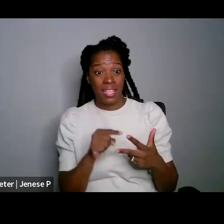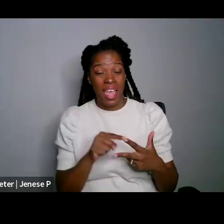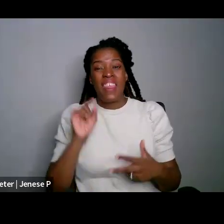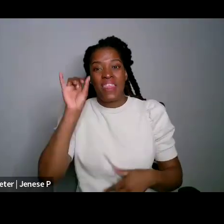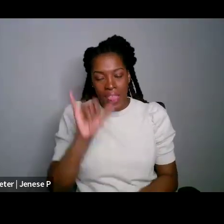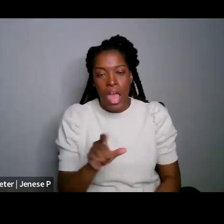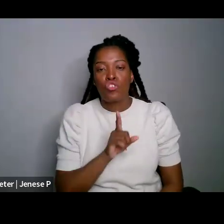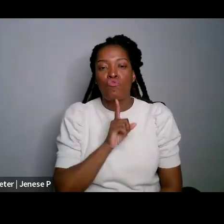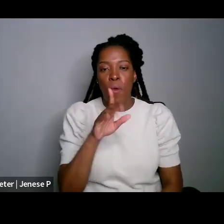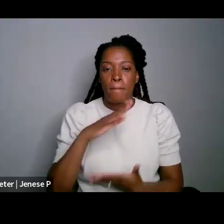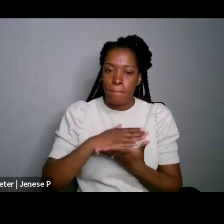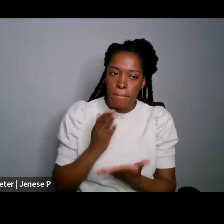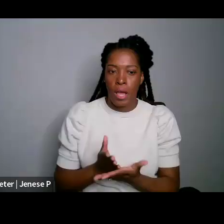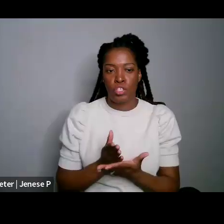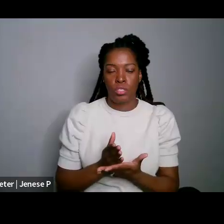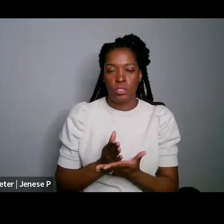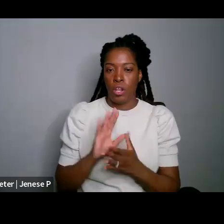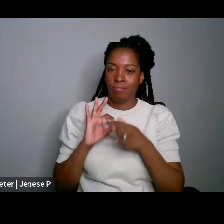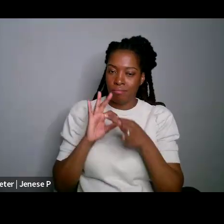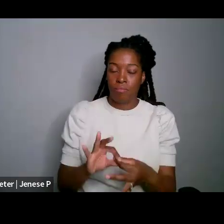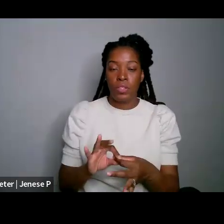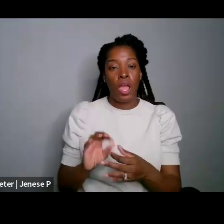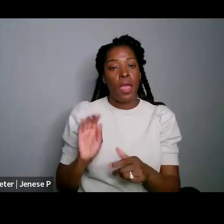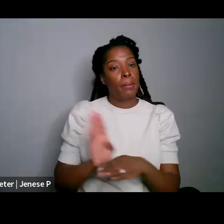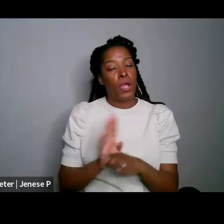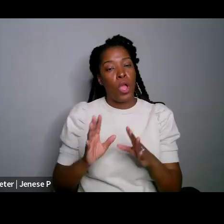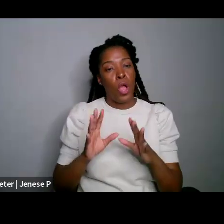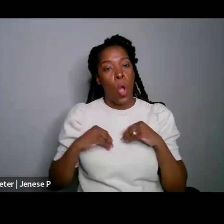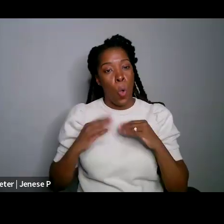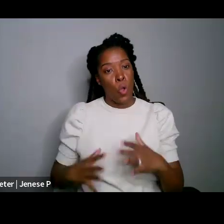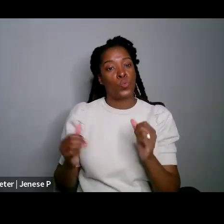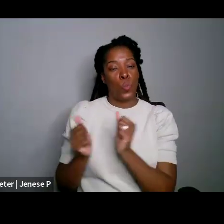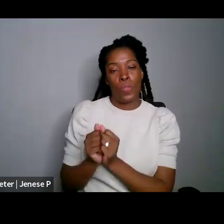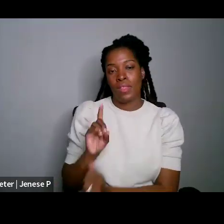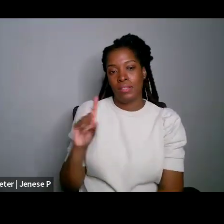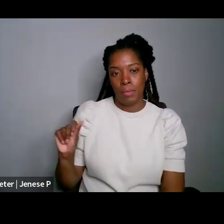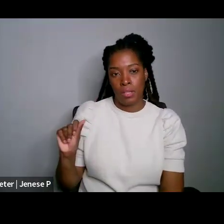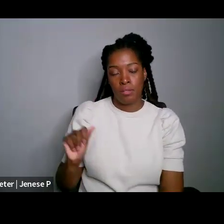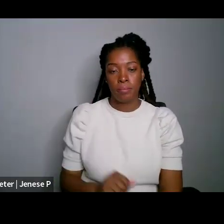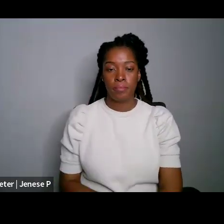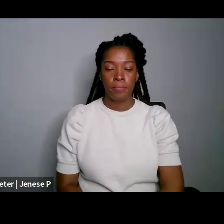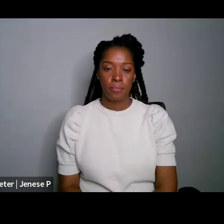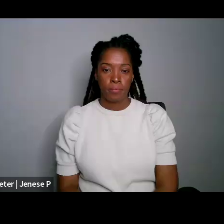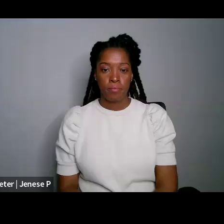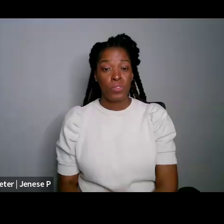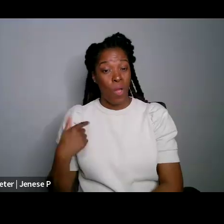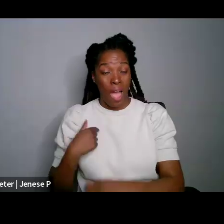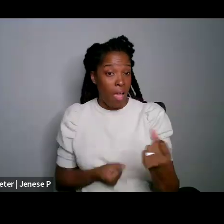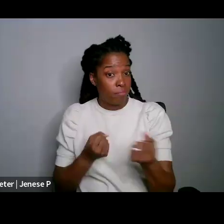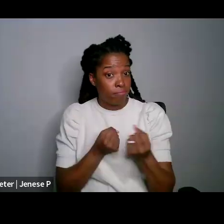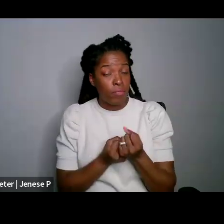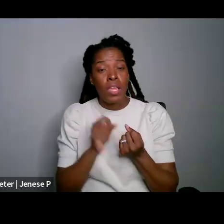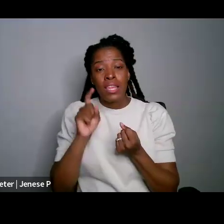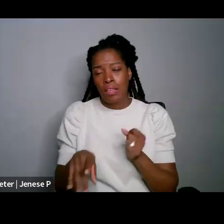it comes to entrepreneurship with a disability. And I advocate for finding ways to leverage both time